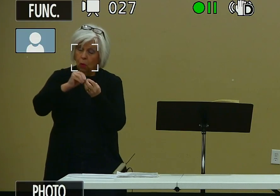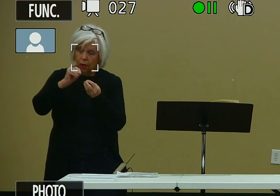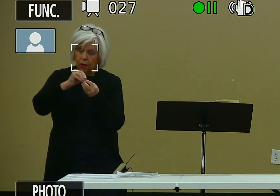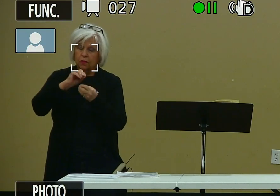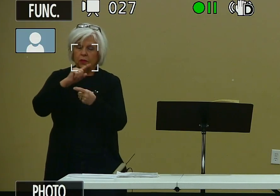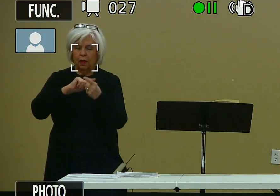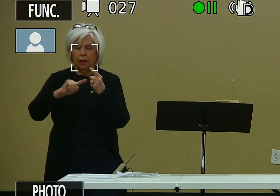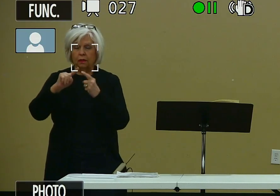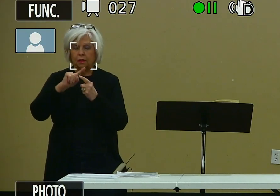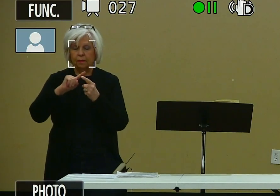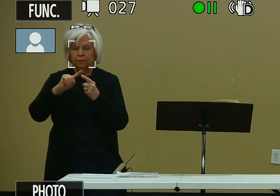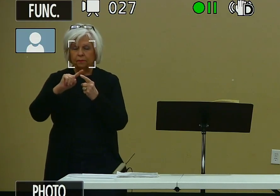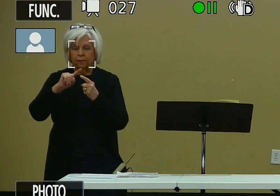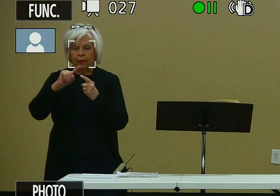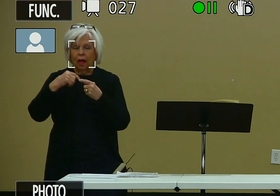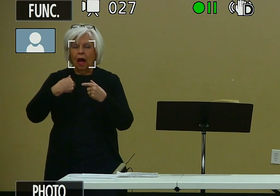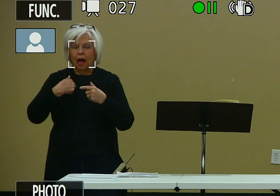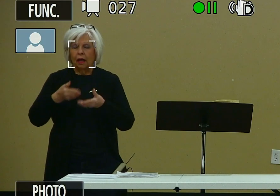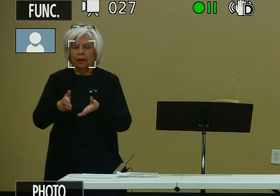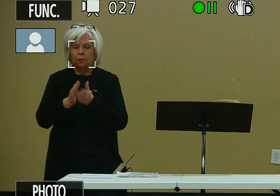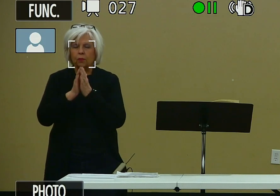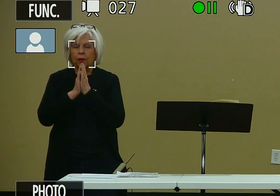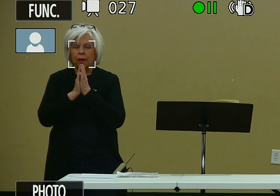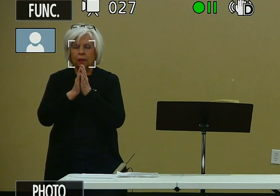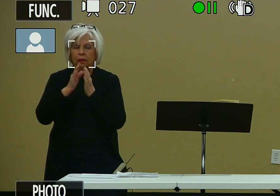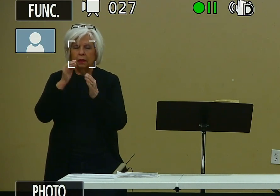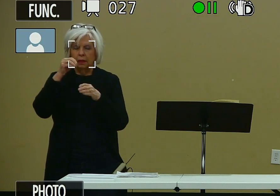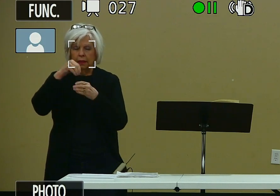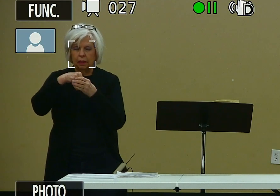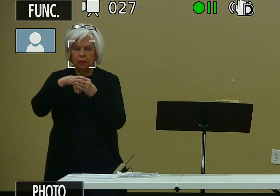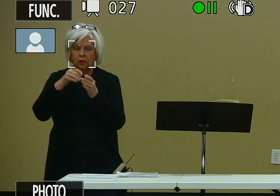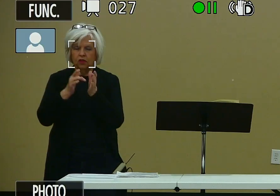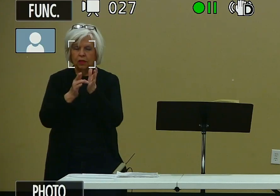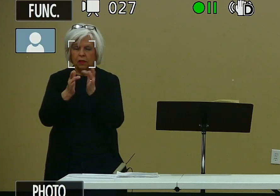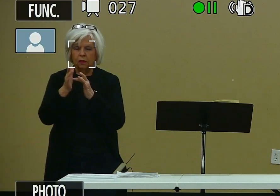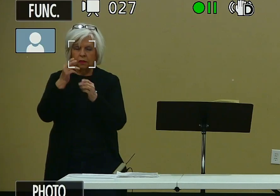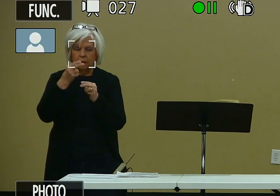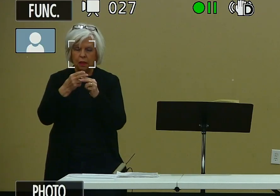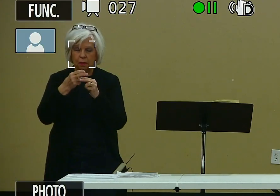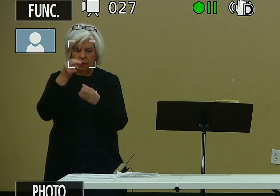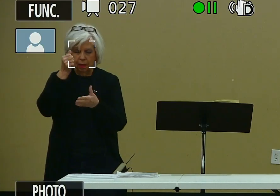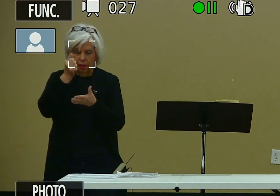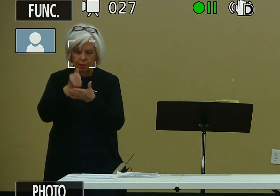more signs. And I pray in Jesus' name, amen.